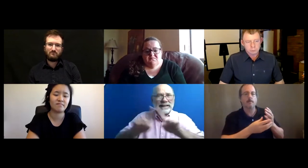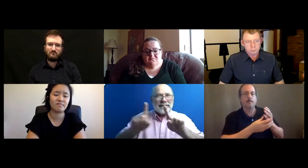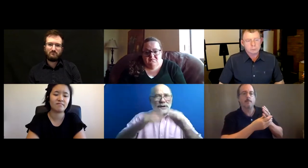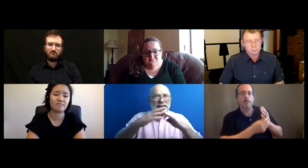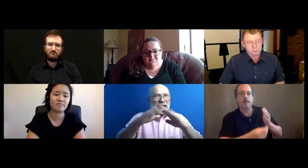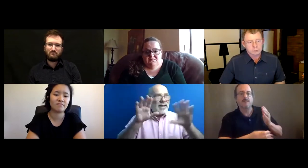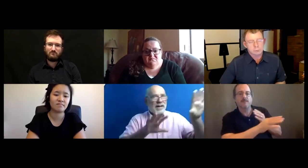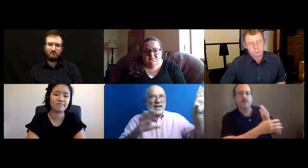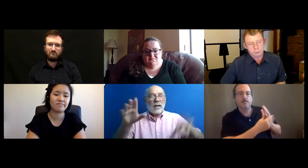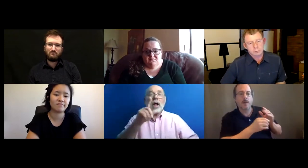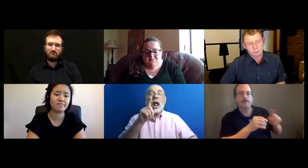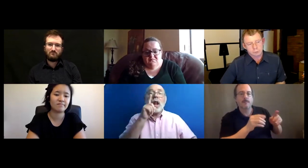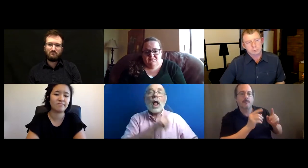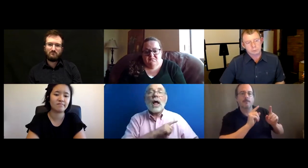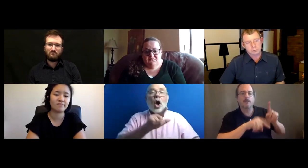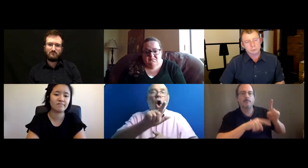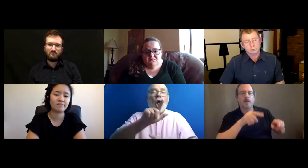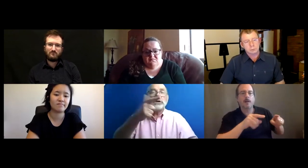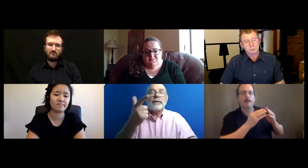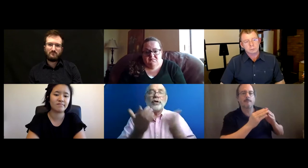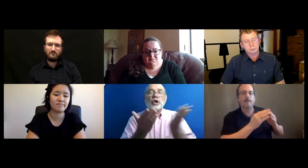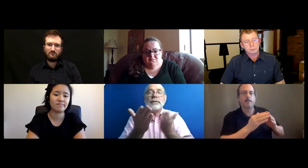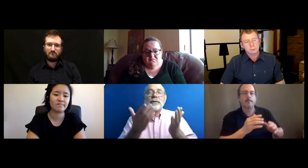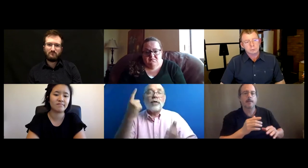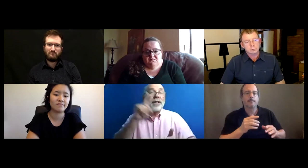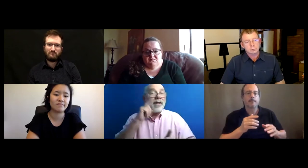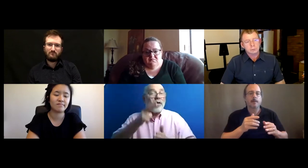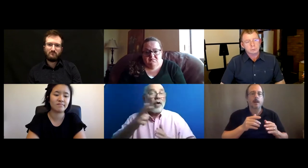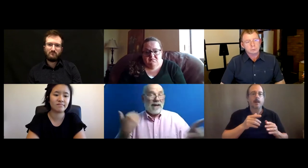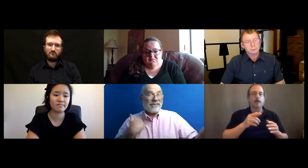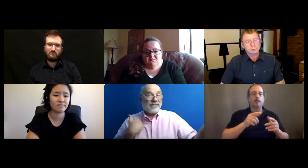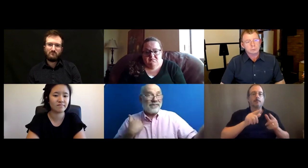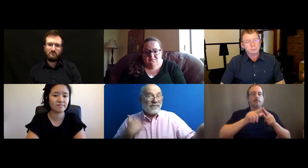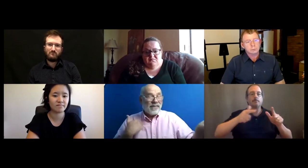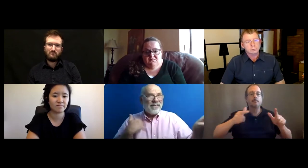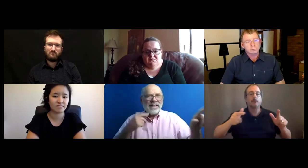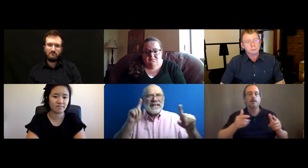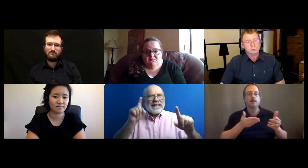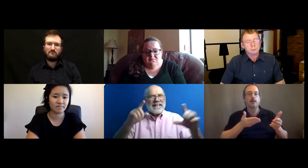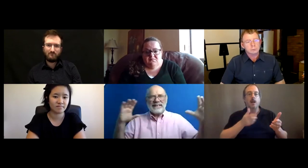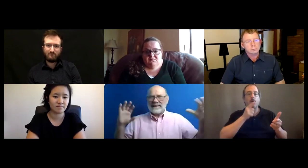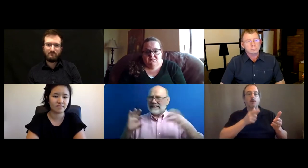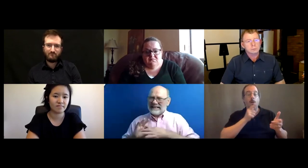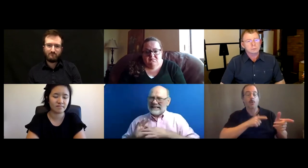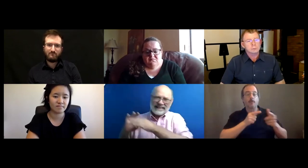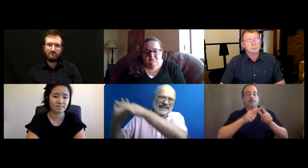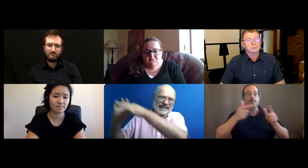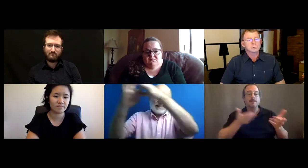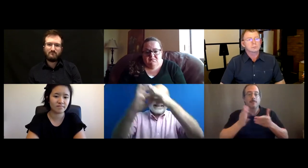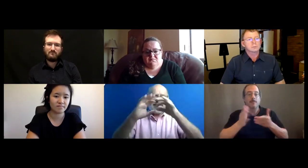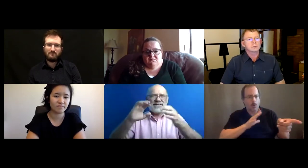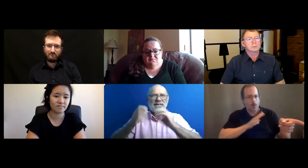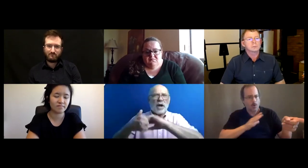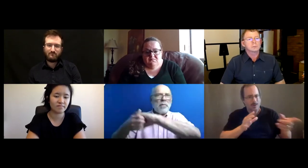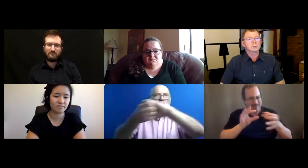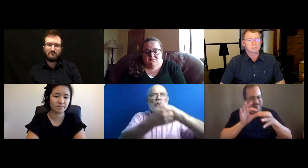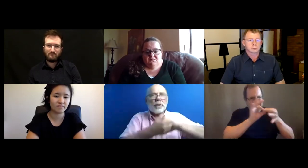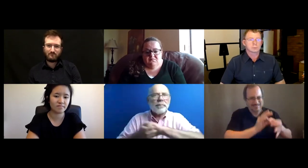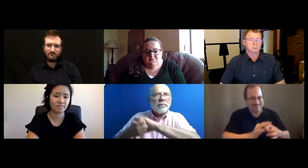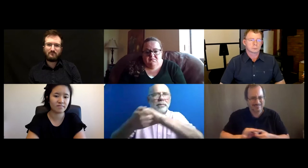remote areas, impoverished communities, London community services for the deaf and